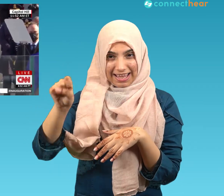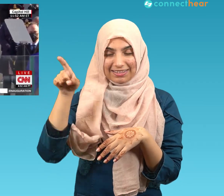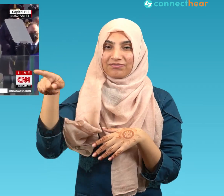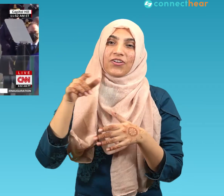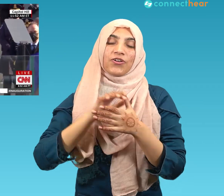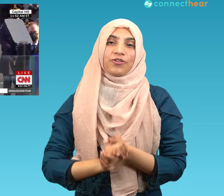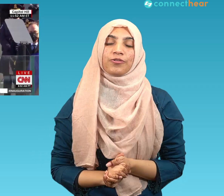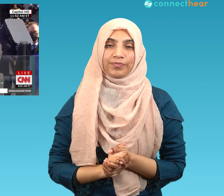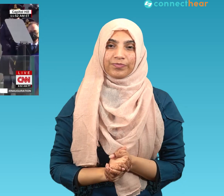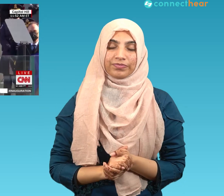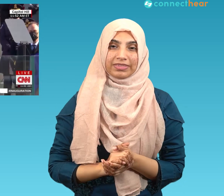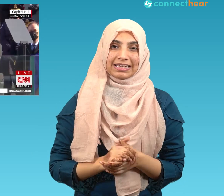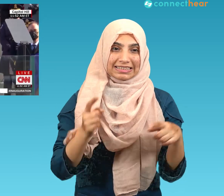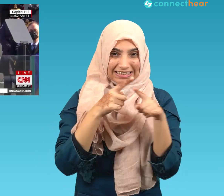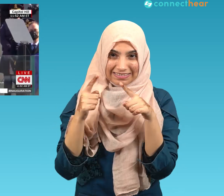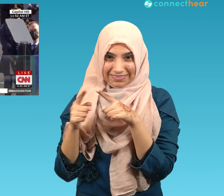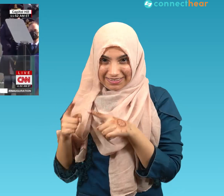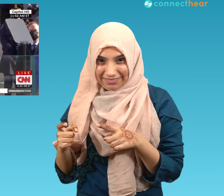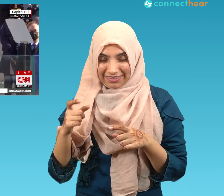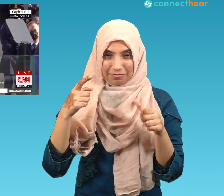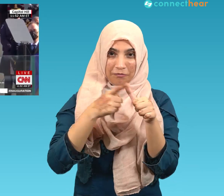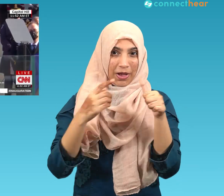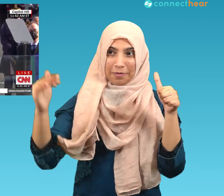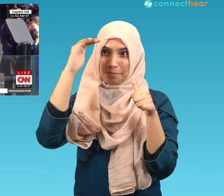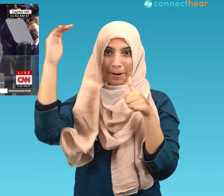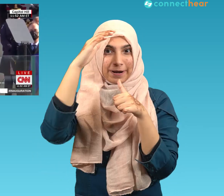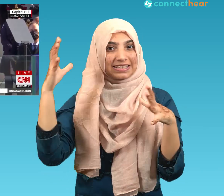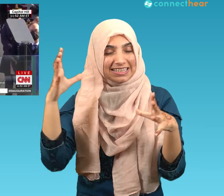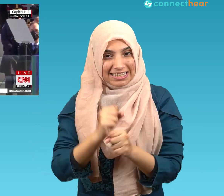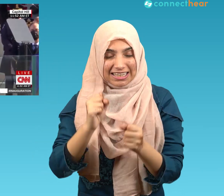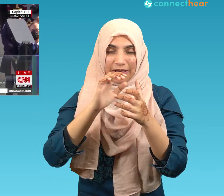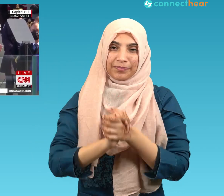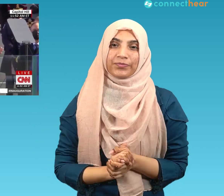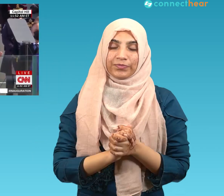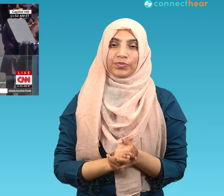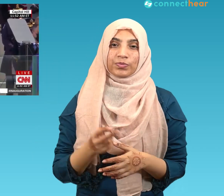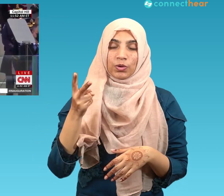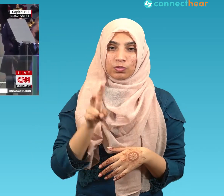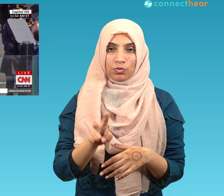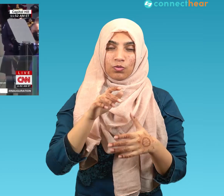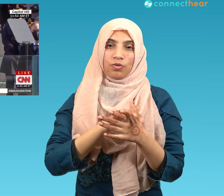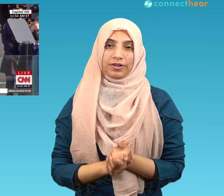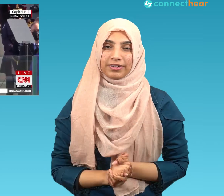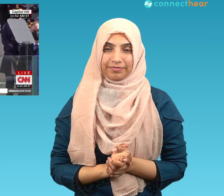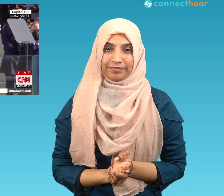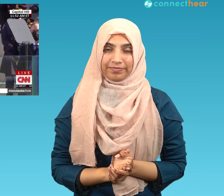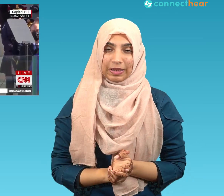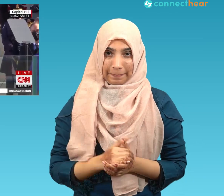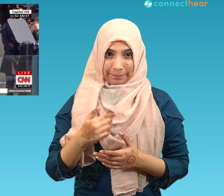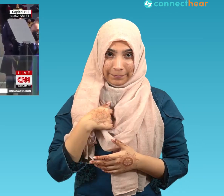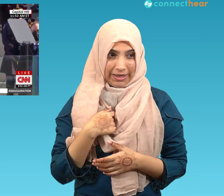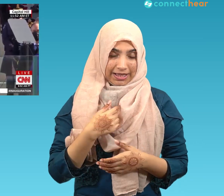Speaker Pelosi, Leader Schumer, Leader McConnell, Vice President Pence, and